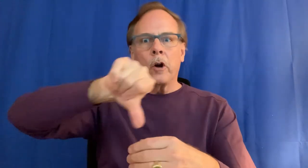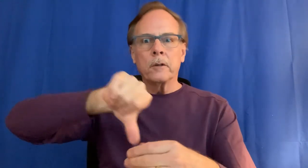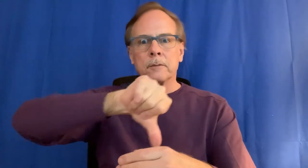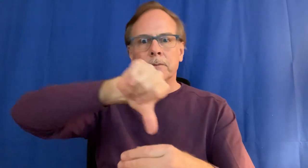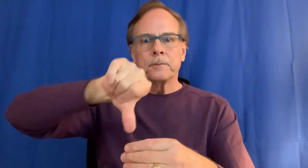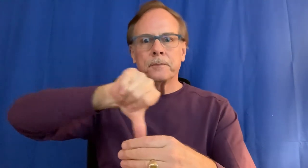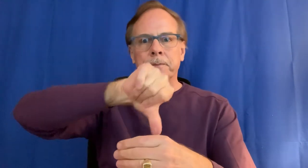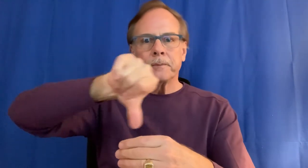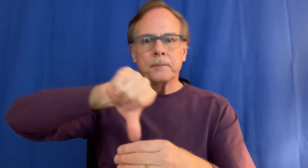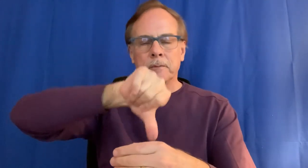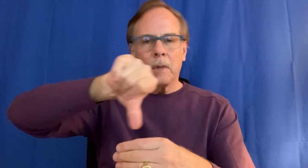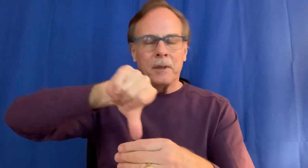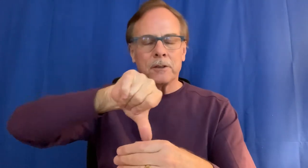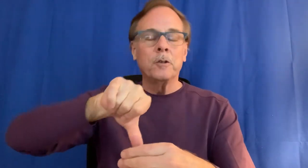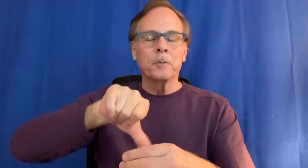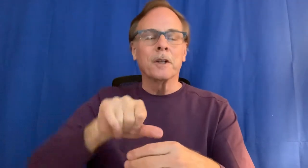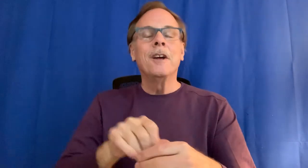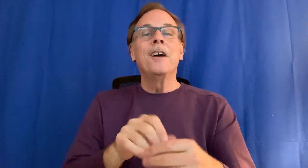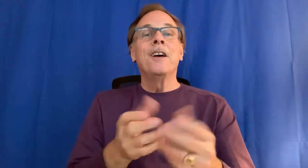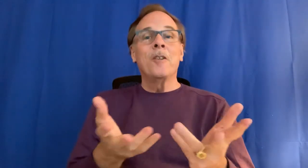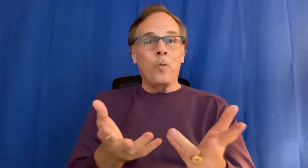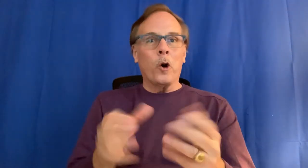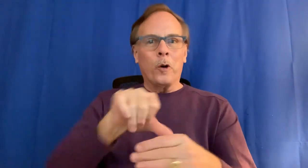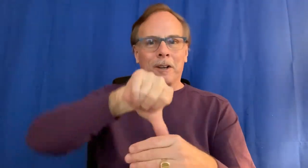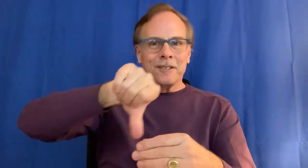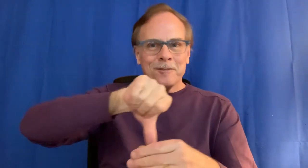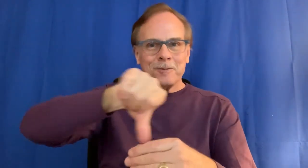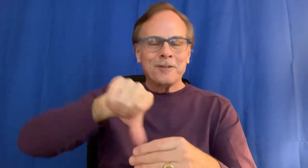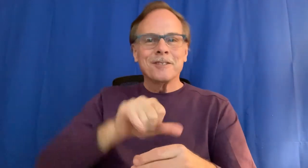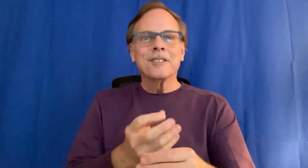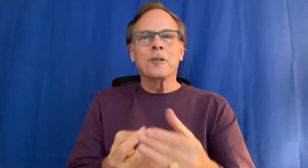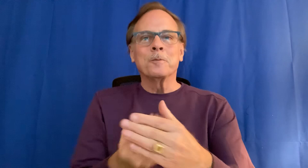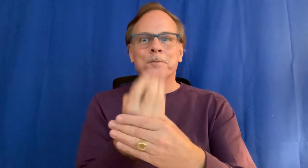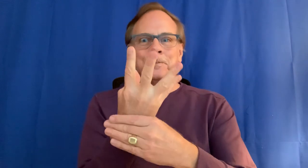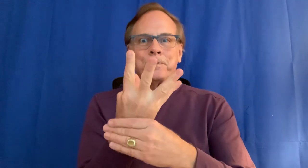garden. I mean, excuse me, watering. So